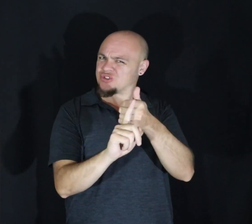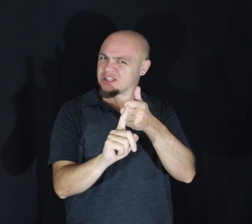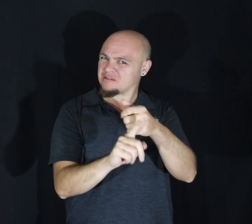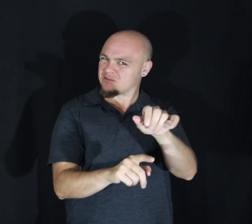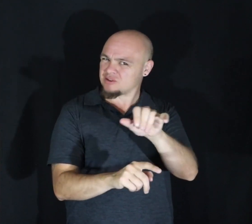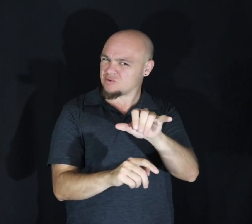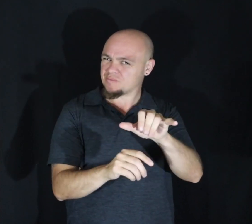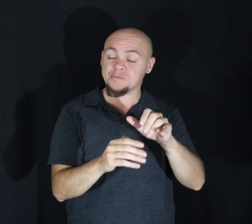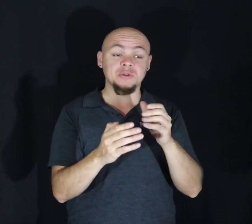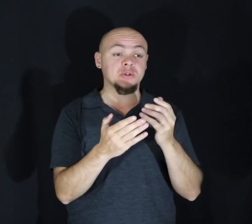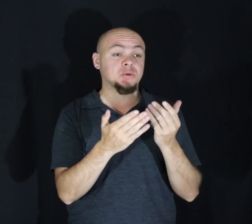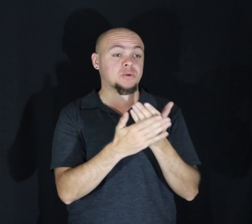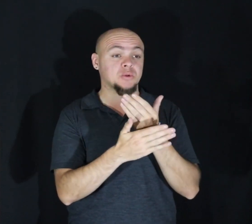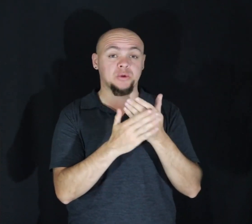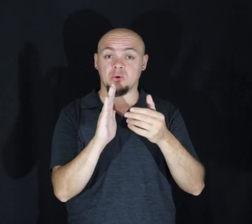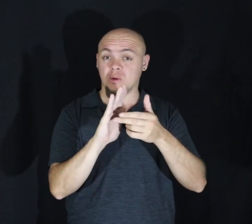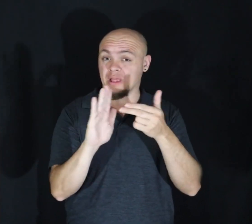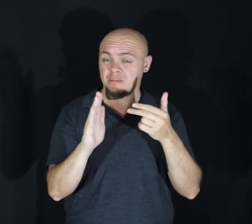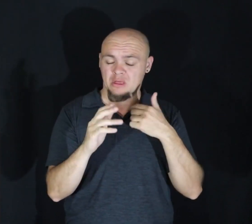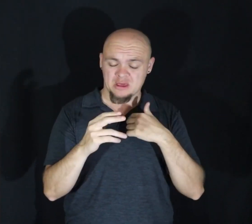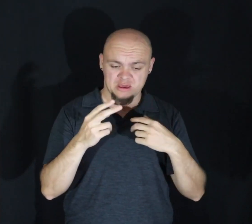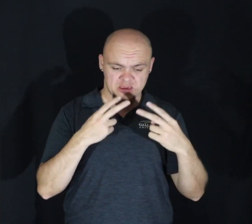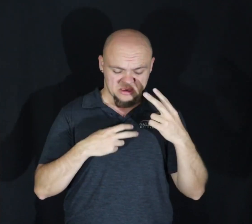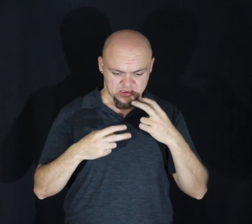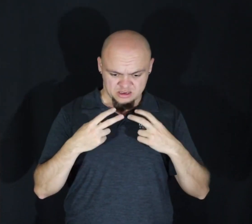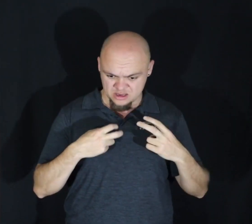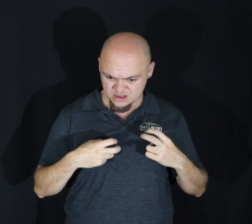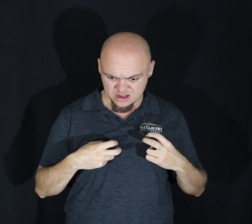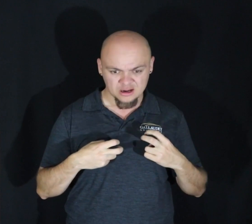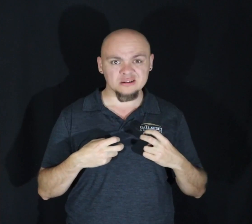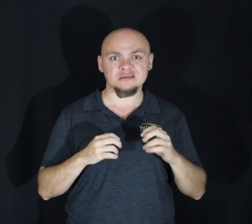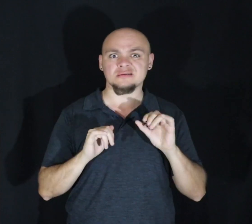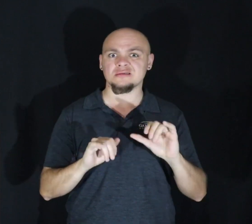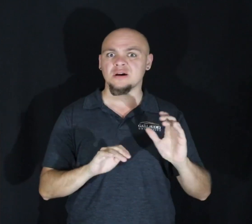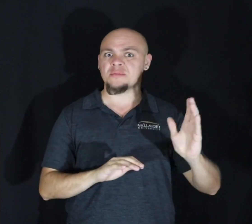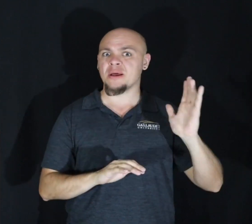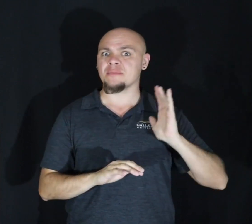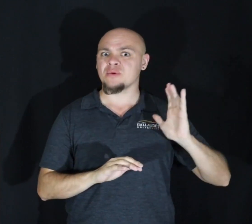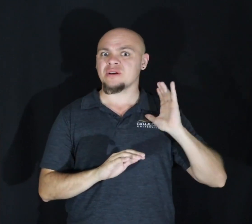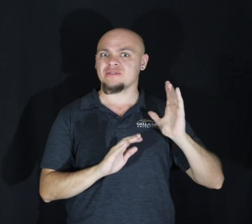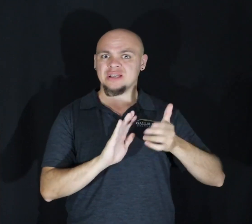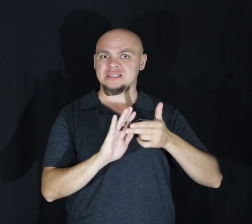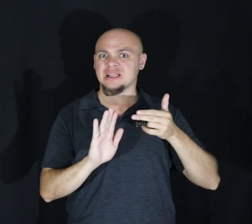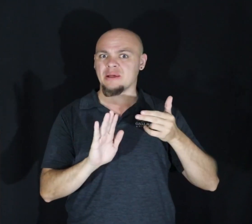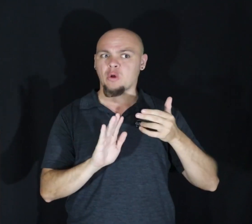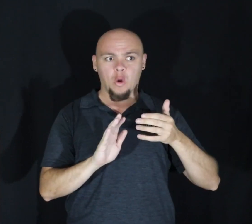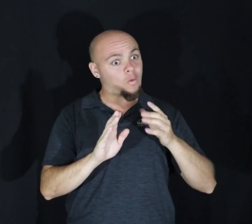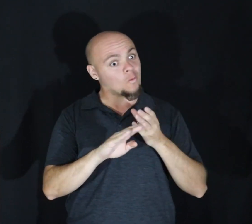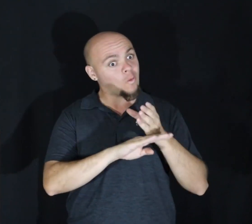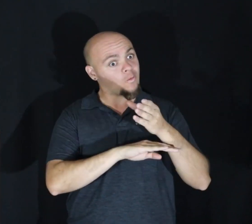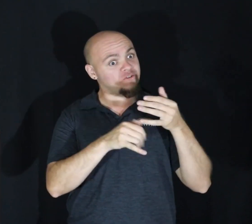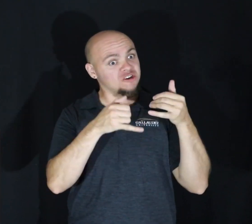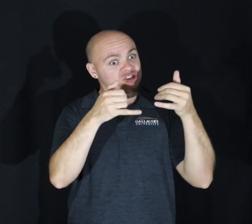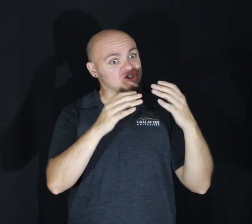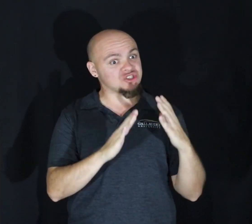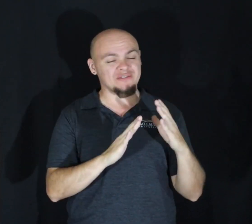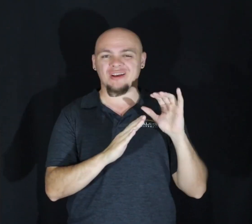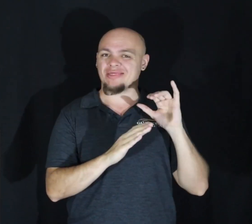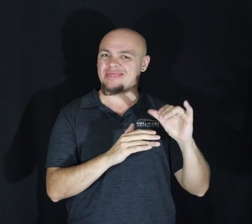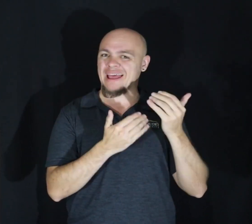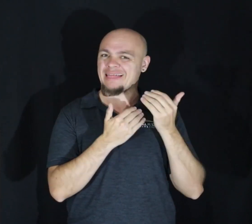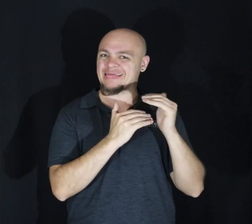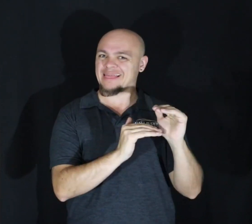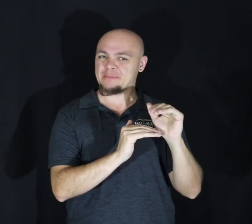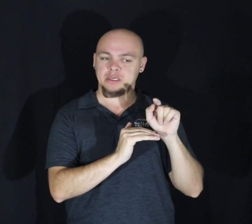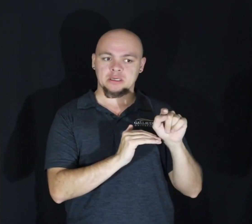these new labels that I had, this new label of heart failure, was that I had to contend with my old label of overachiever. And the limits of that old